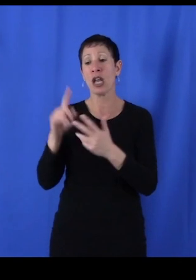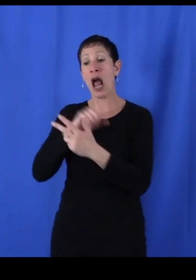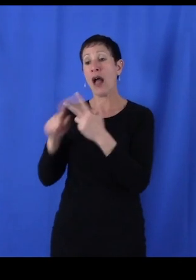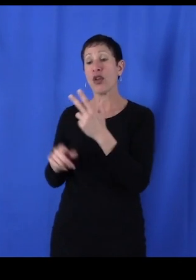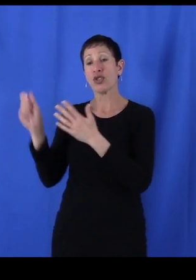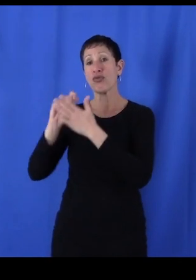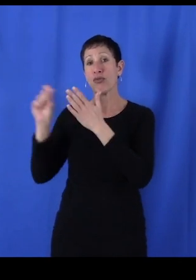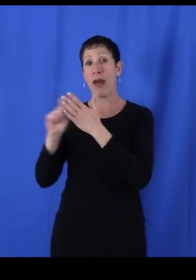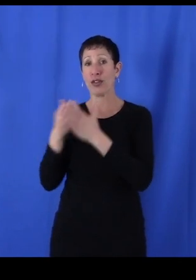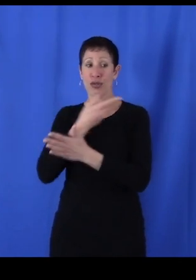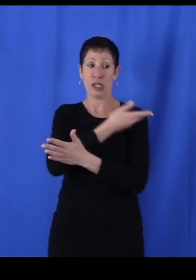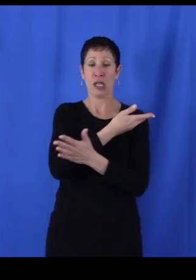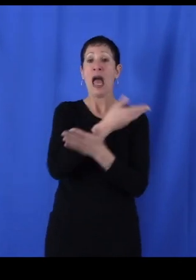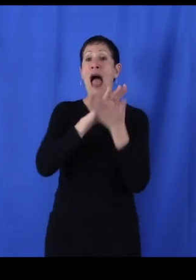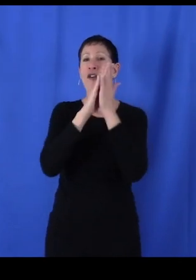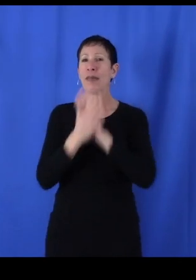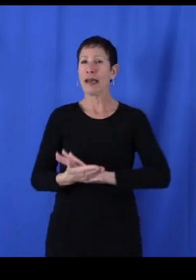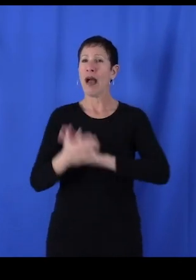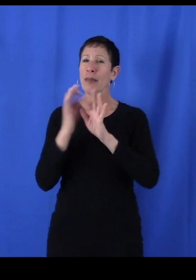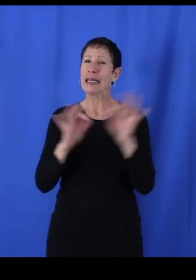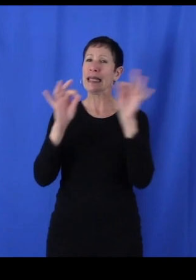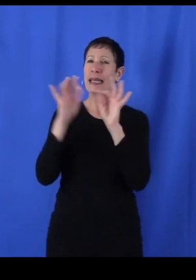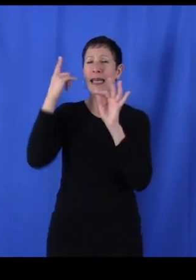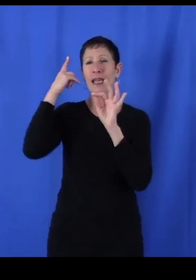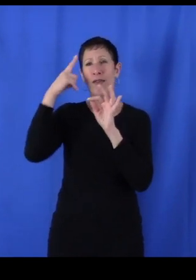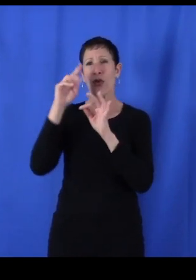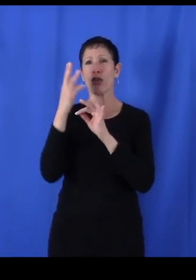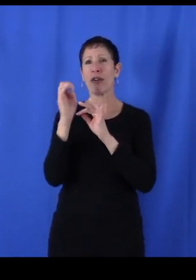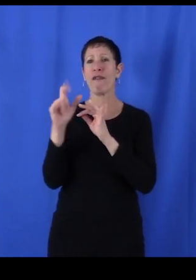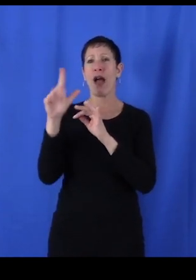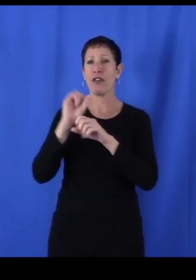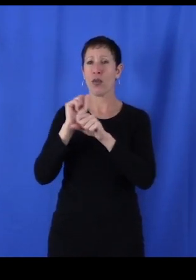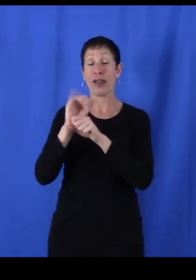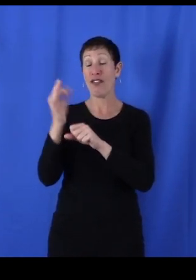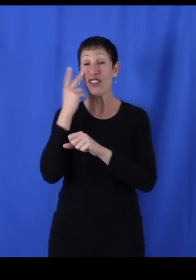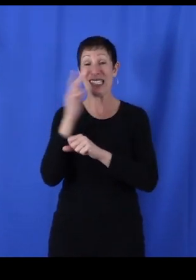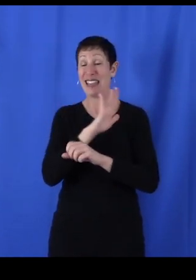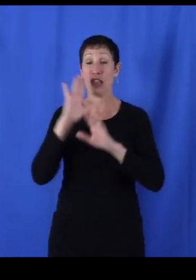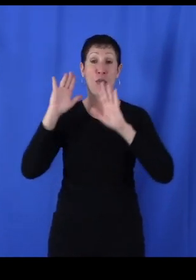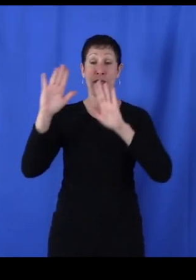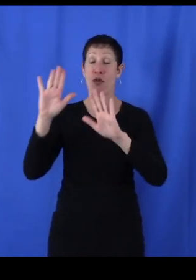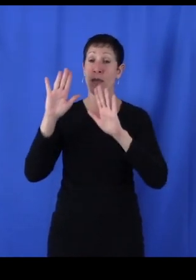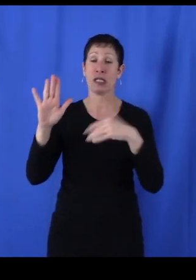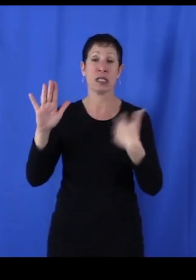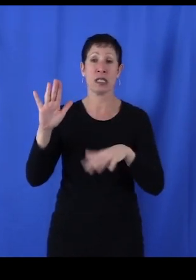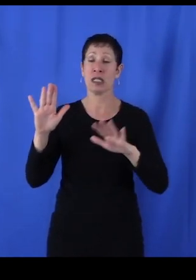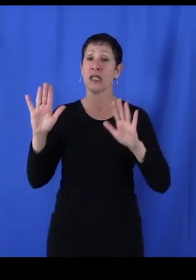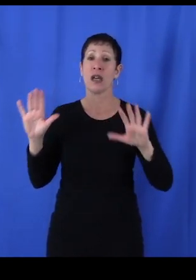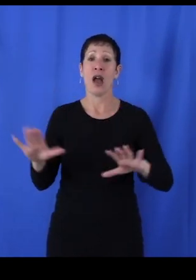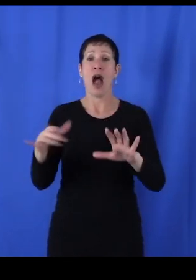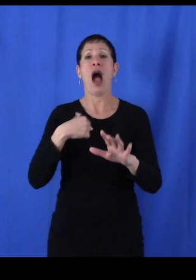Jackie Stewart have been key to a revival of their work. And if you haven't yet seen their fabulous mixtape performance, I